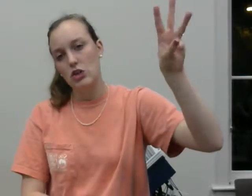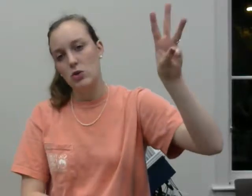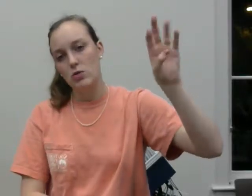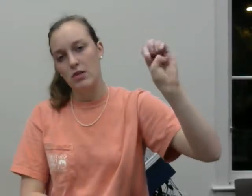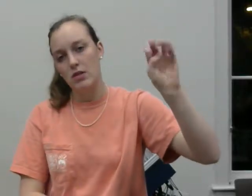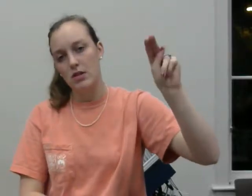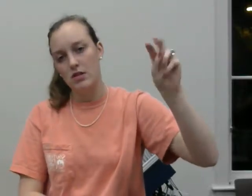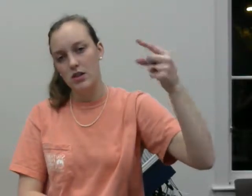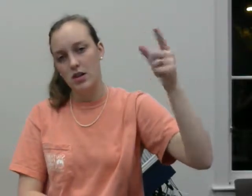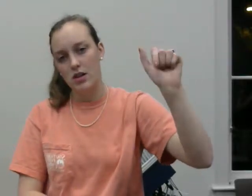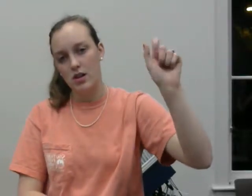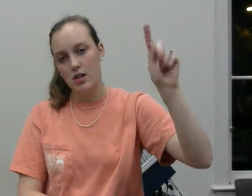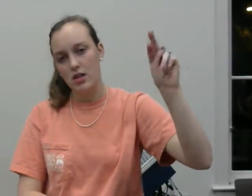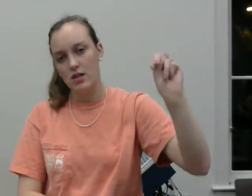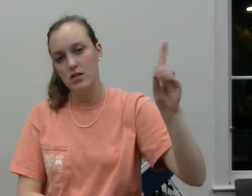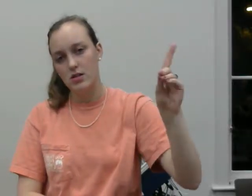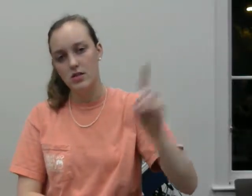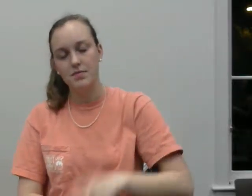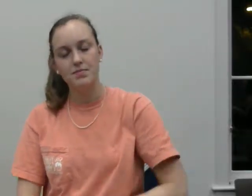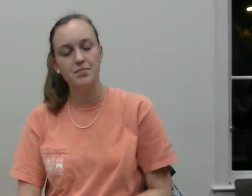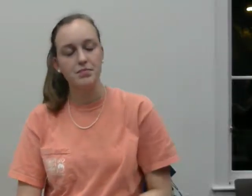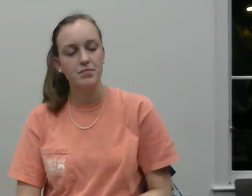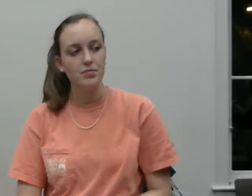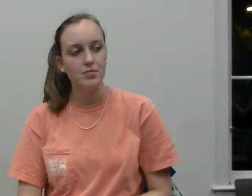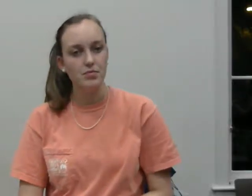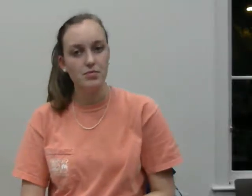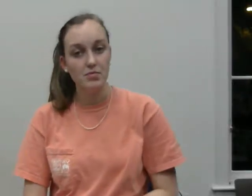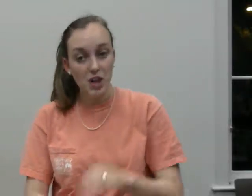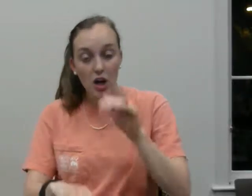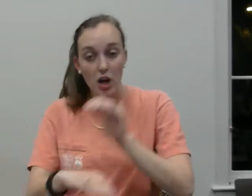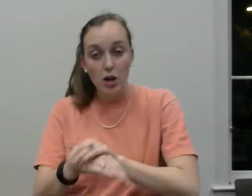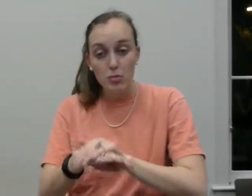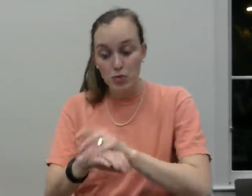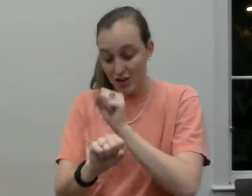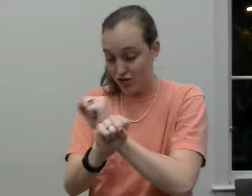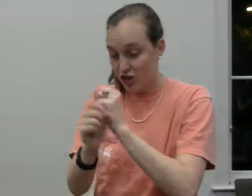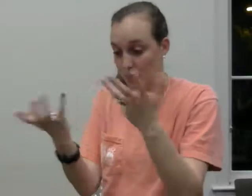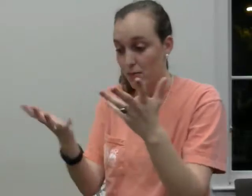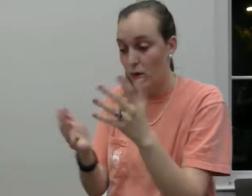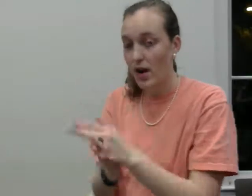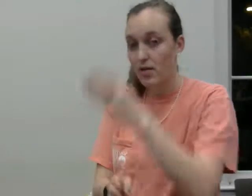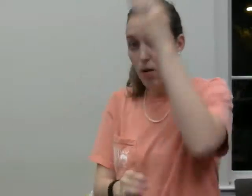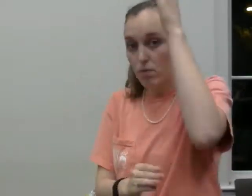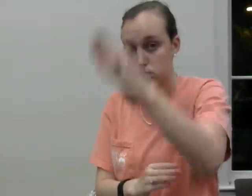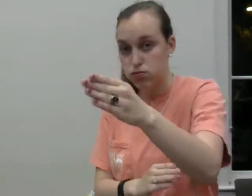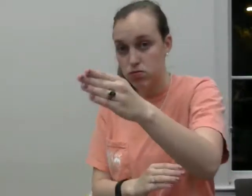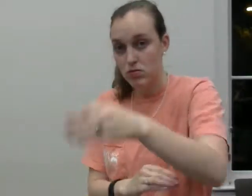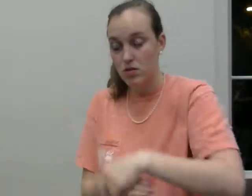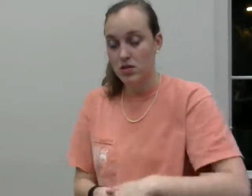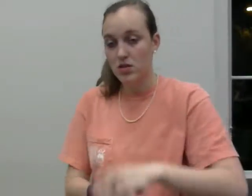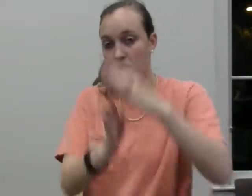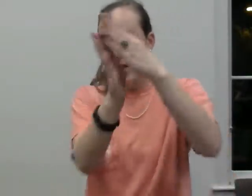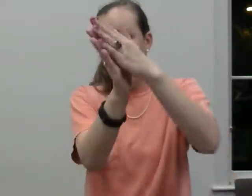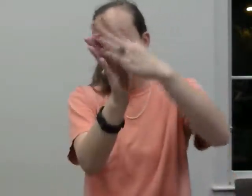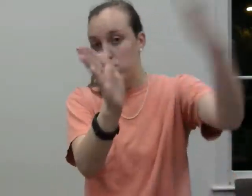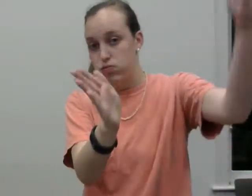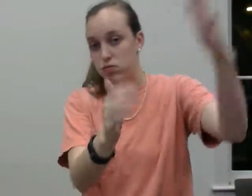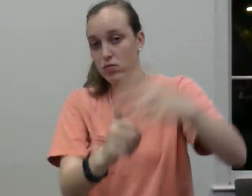the British job was to simply cut off the head of that snake. You cut off the head of the snake, you kill the snake. It might